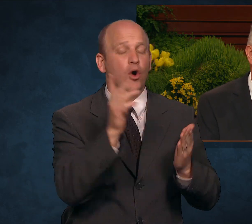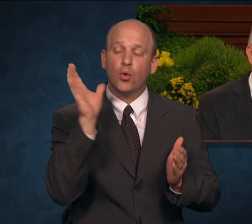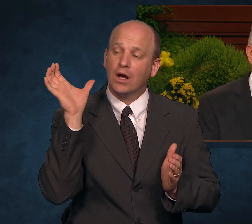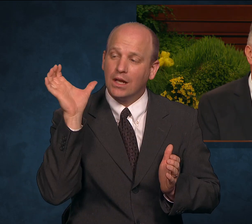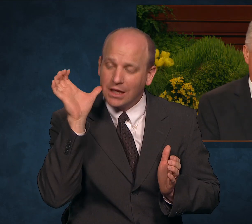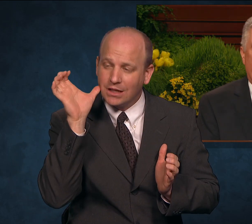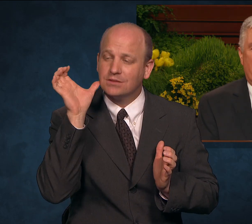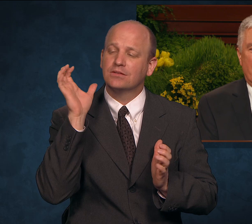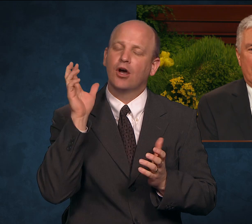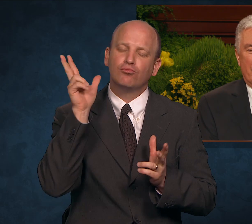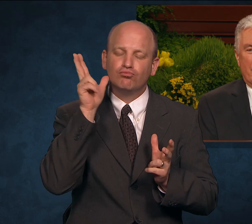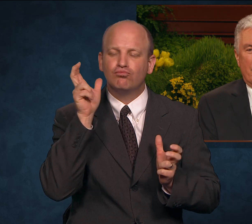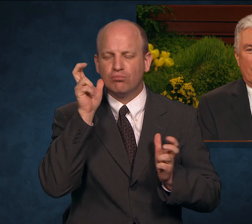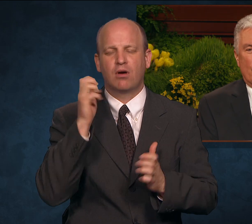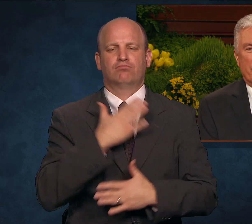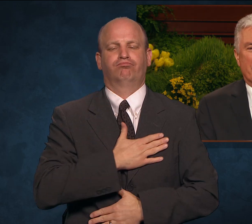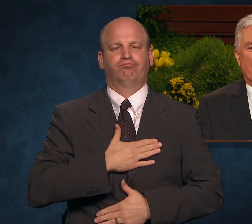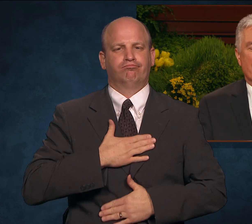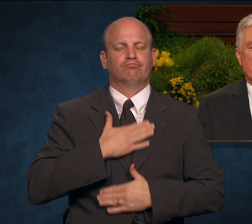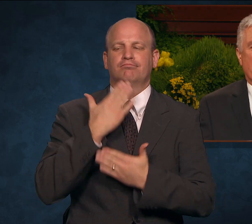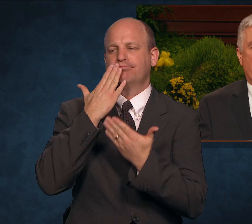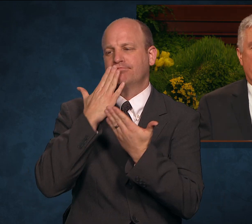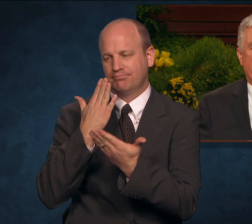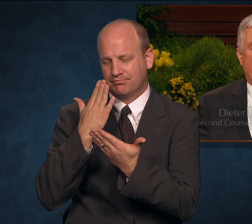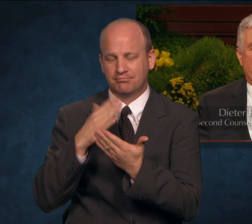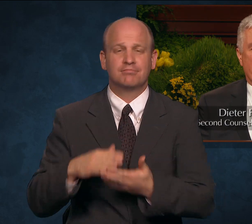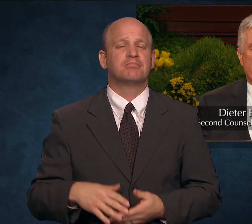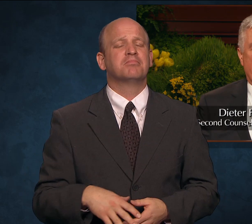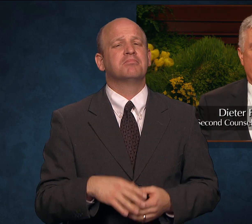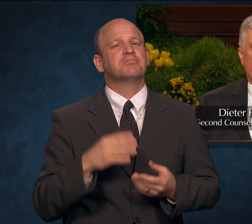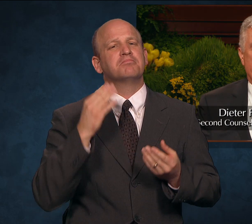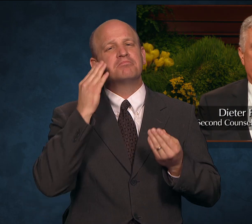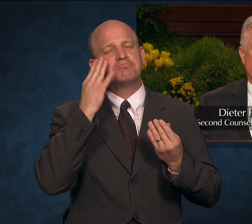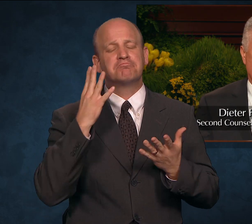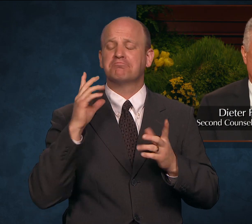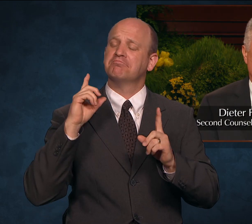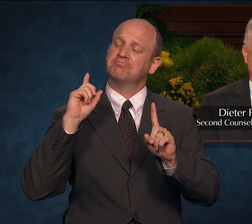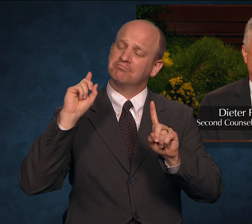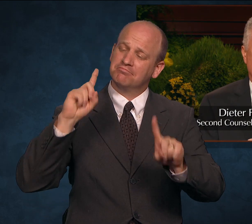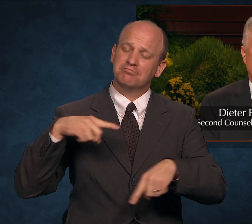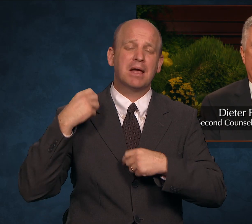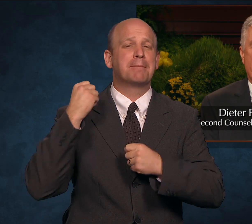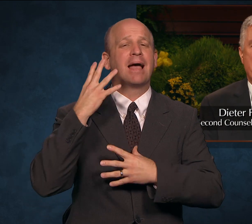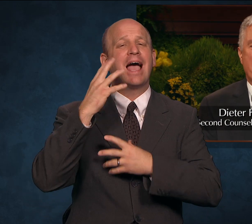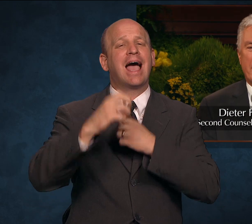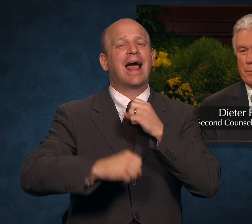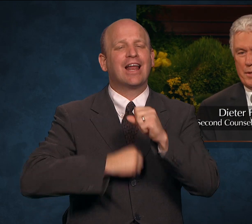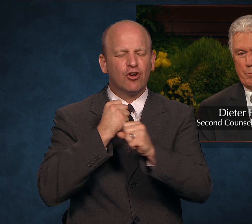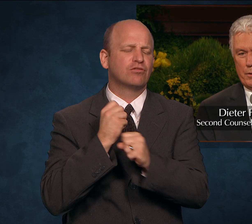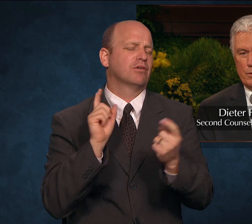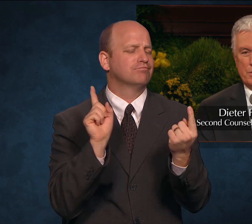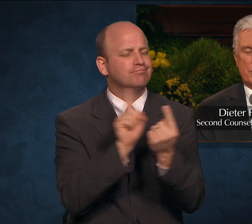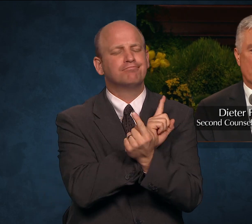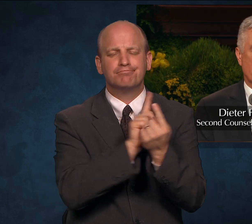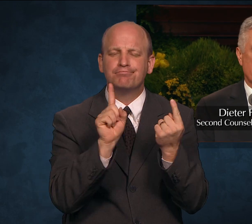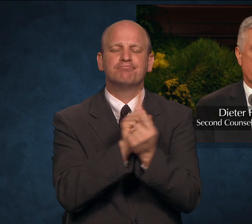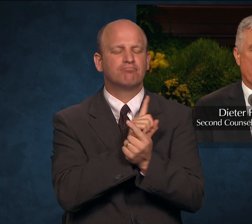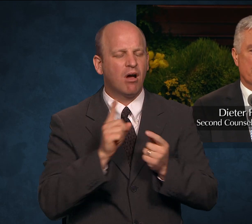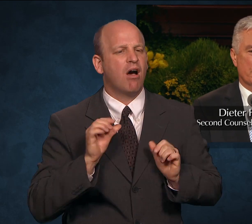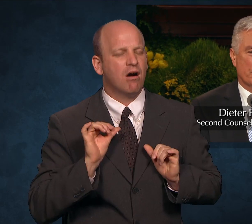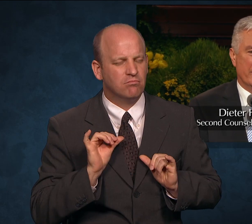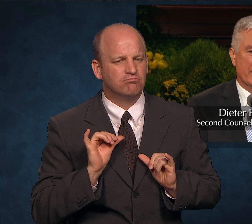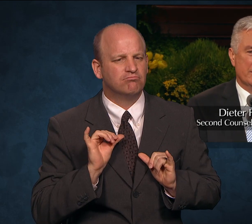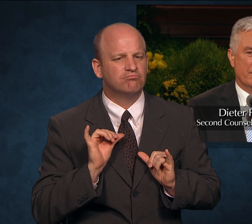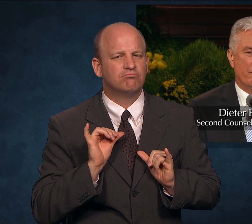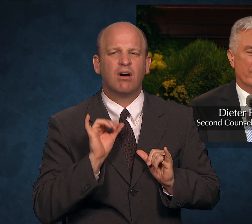hear you over the years I have had the sacred opportunity to meet with many people whose Sorrows